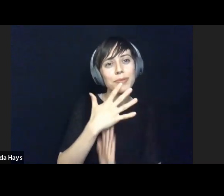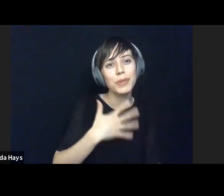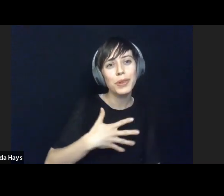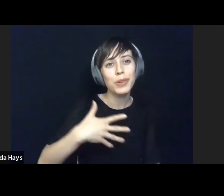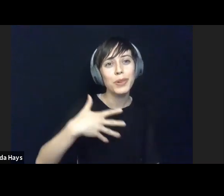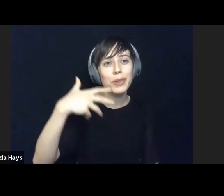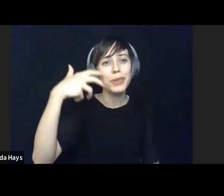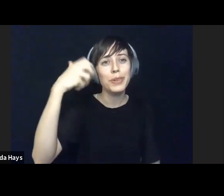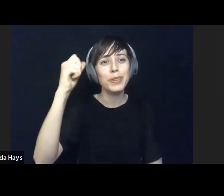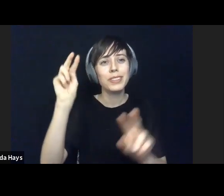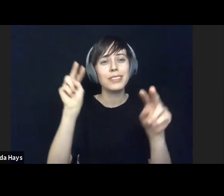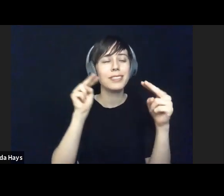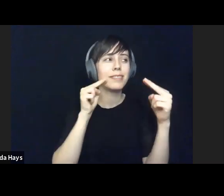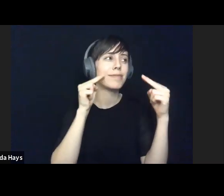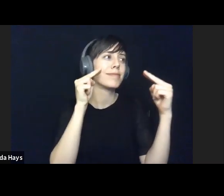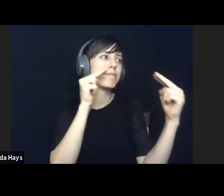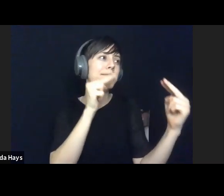I'll